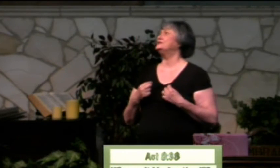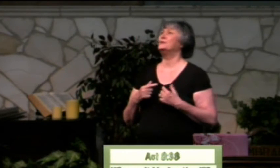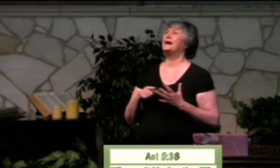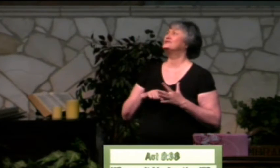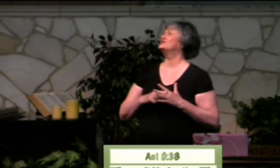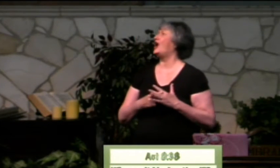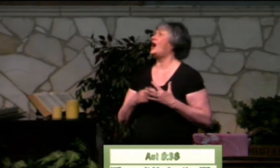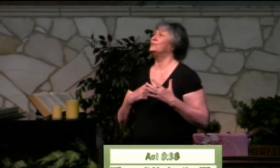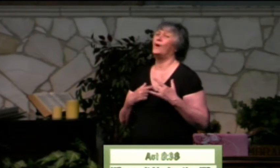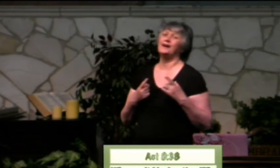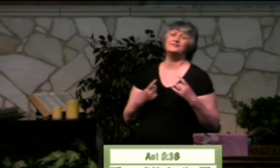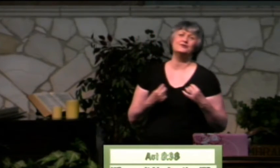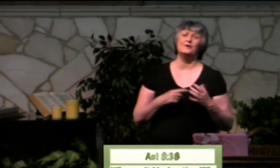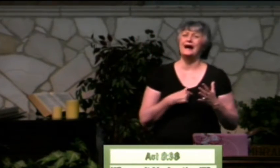I start? What do I do?